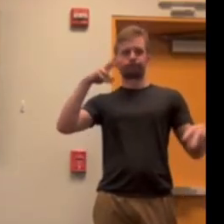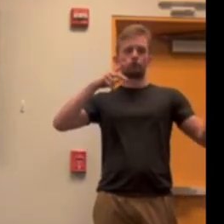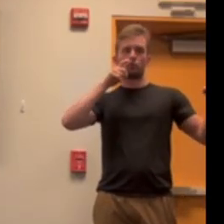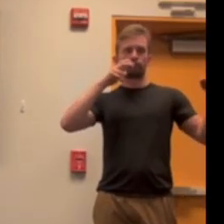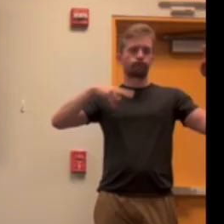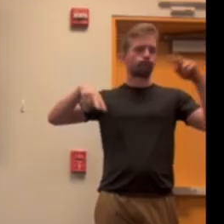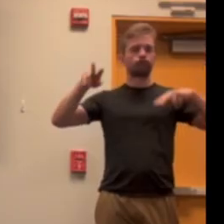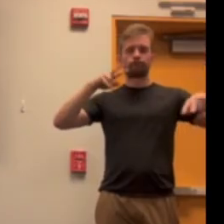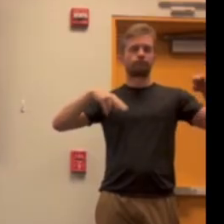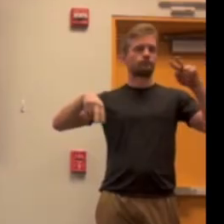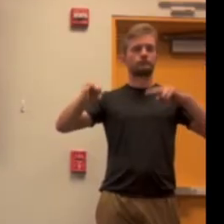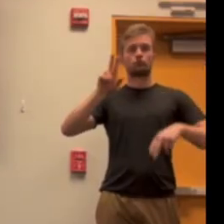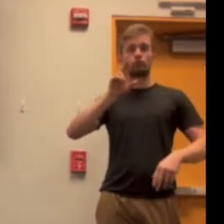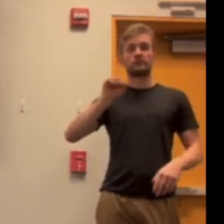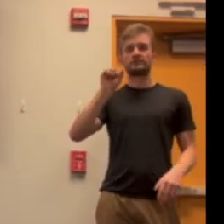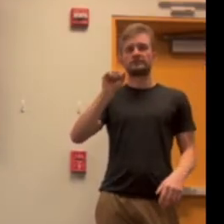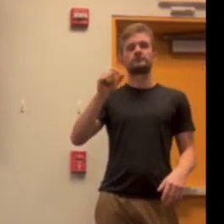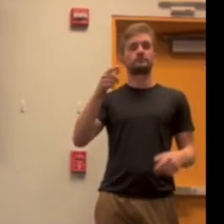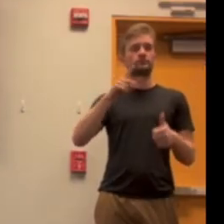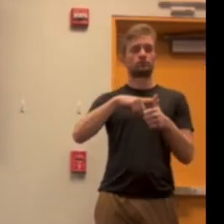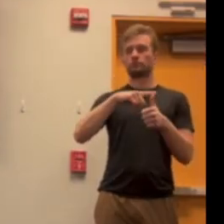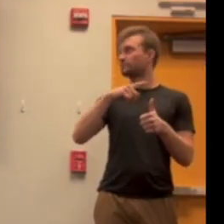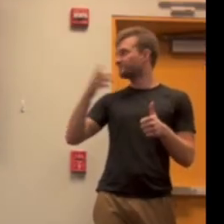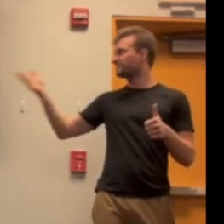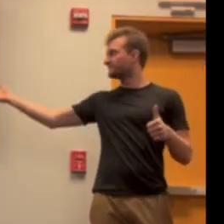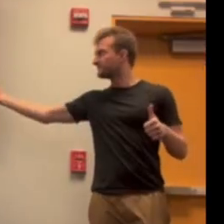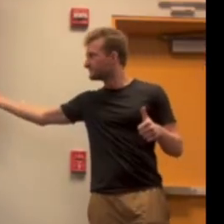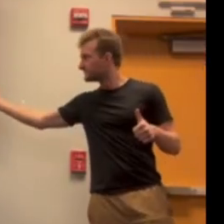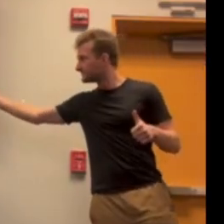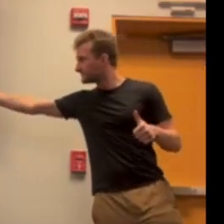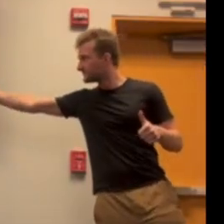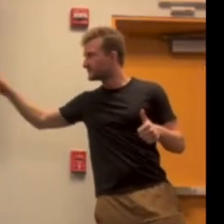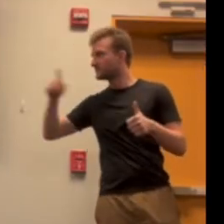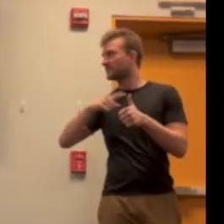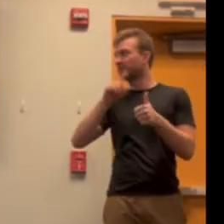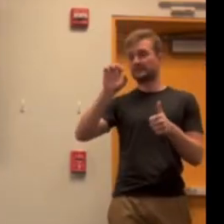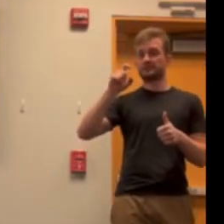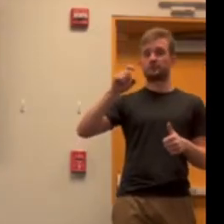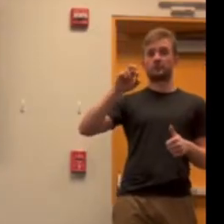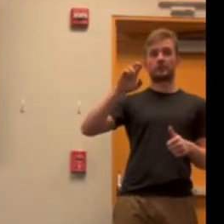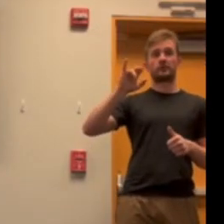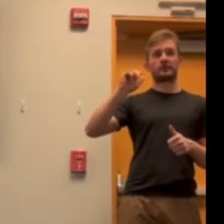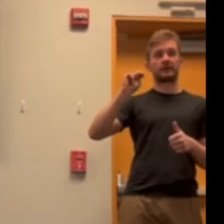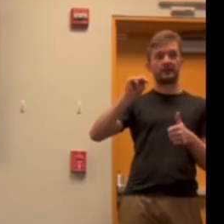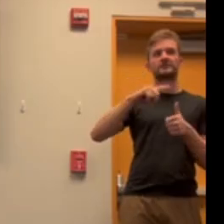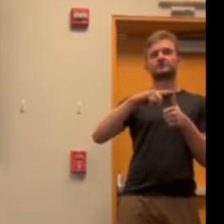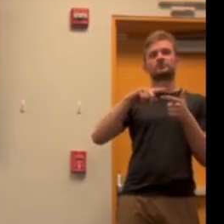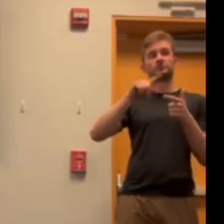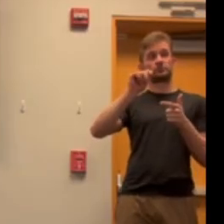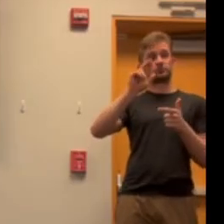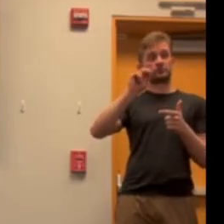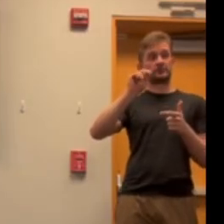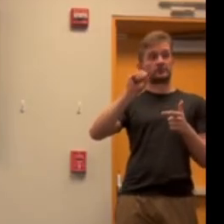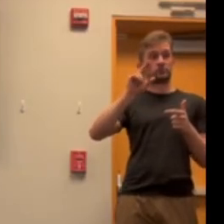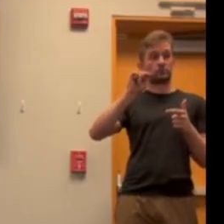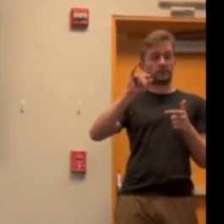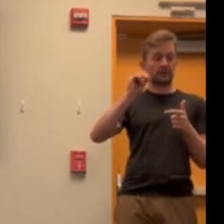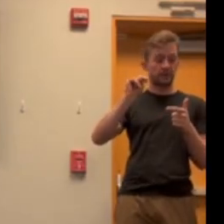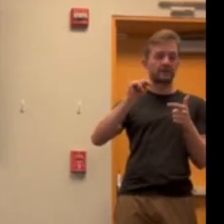TransUnion, and Equifax. Those are the 3 ones, and they're pretty close to the same rating. You'll be usually within 5